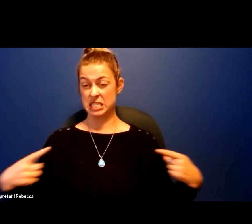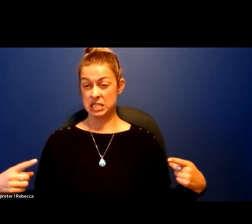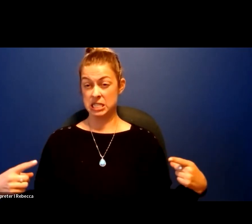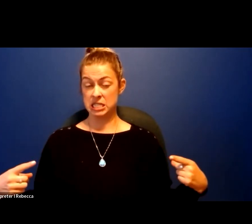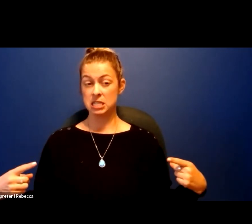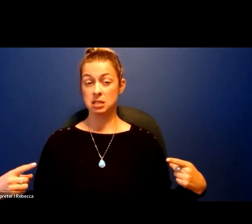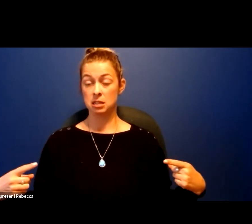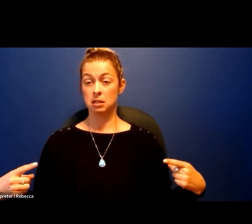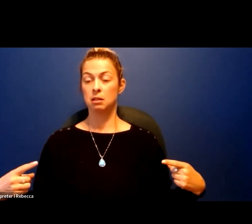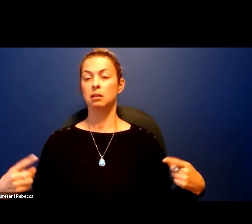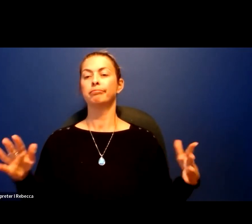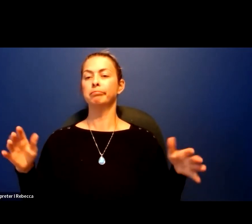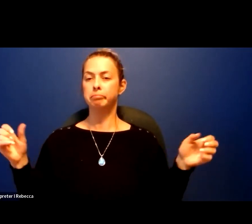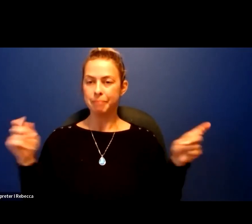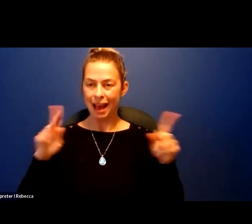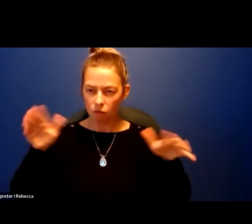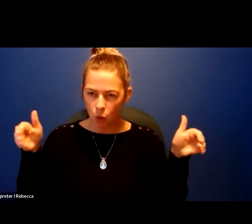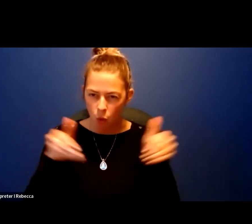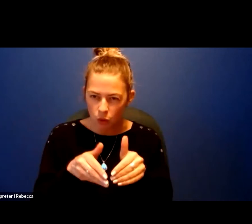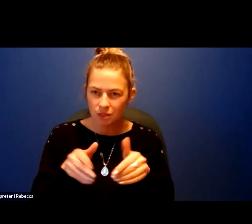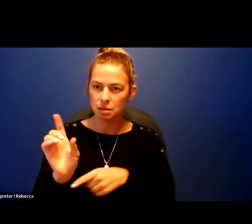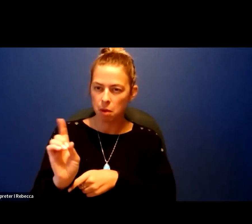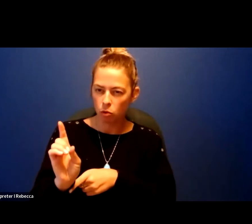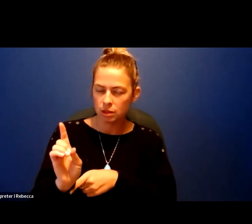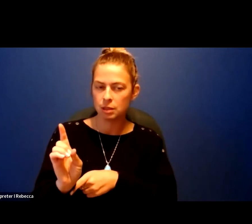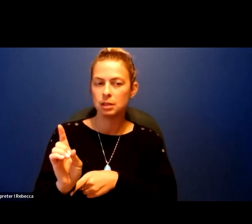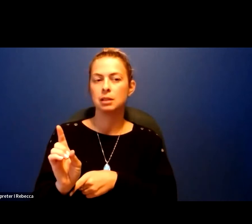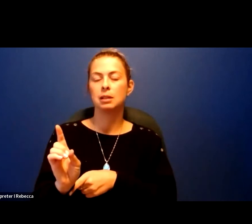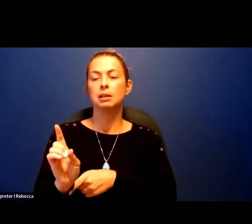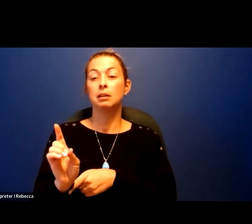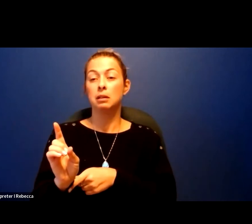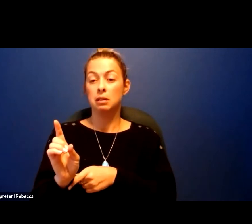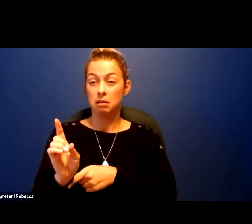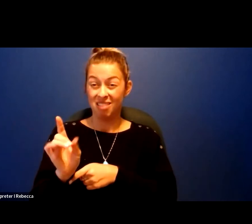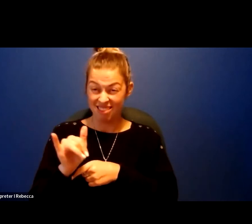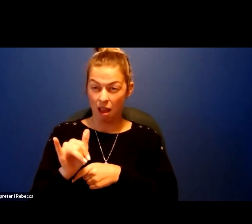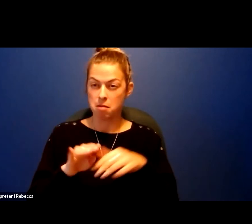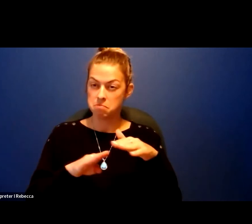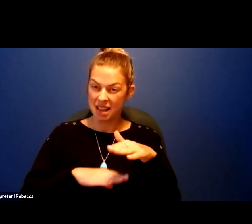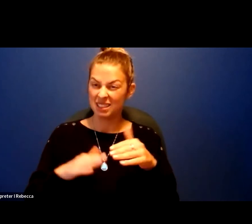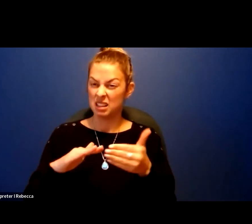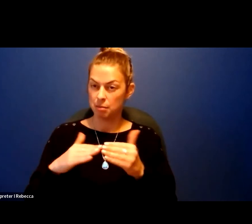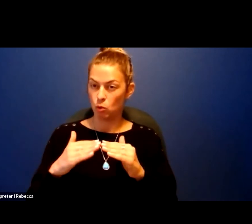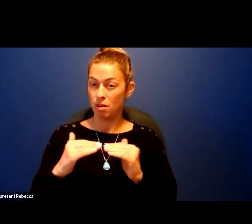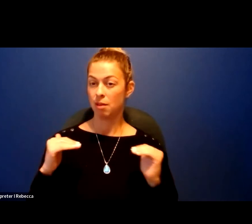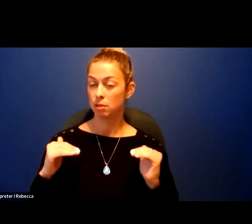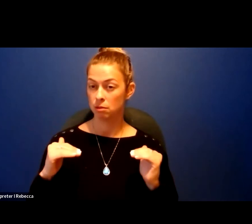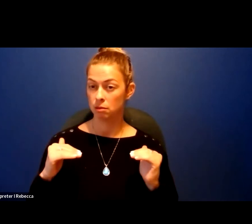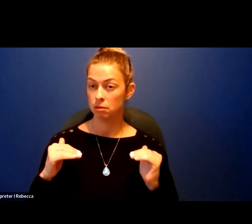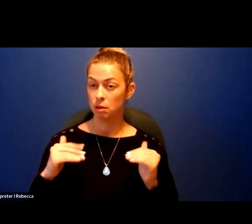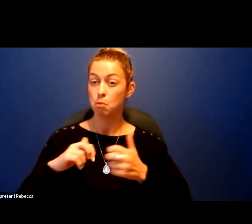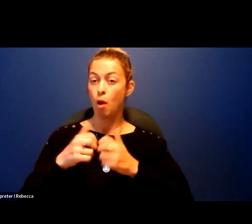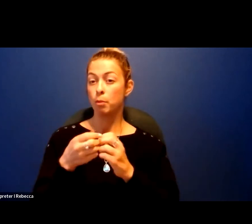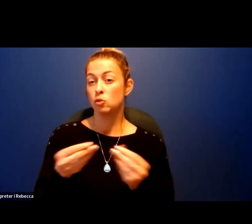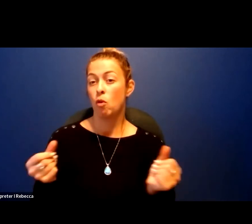to a focus on democracy or democratic interactions at the most basic levels, community level. Again, problem solving. And